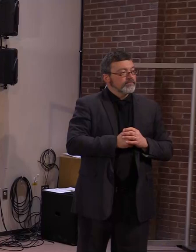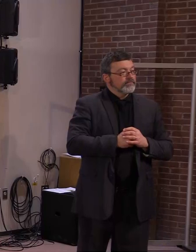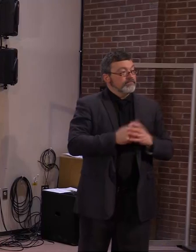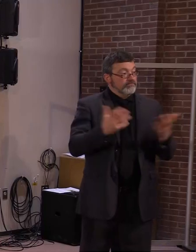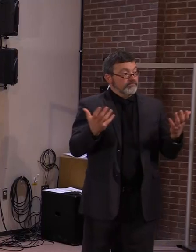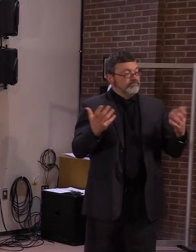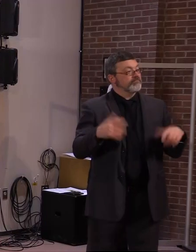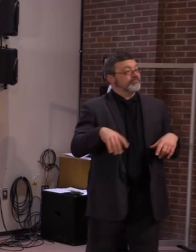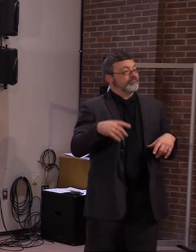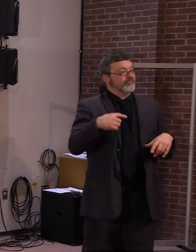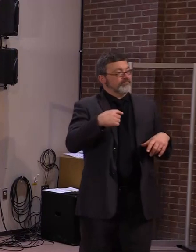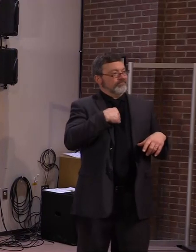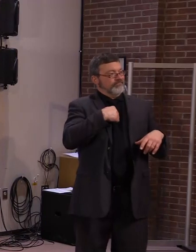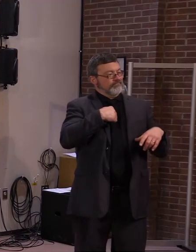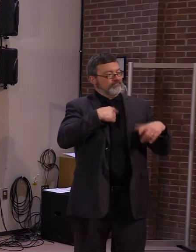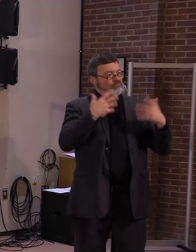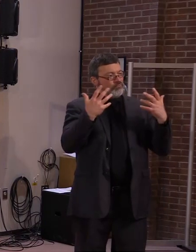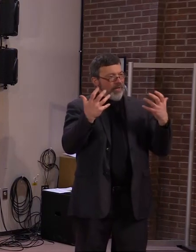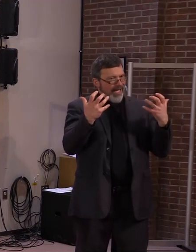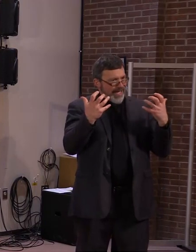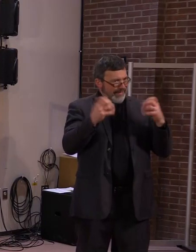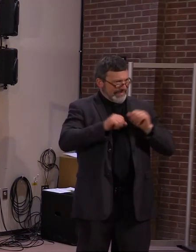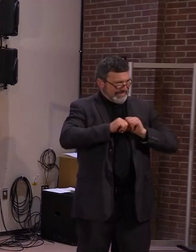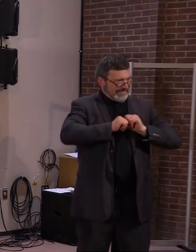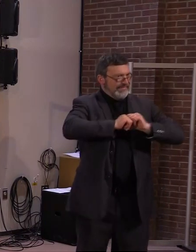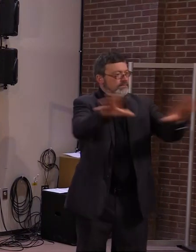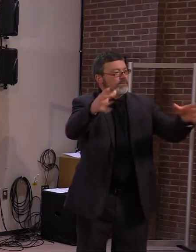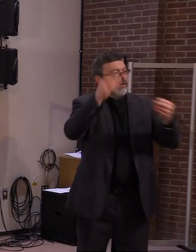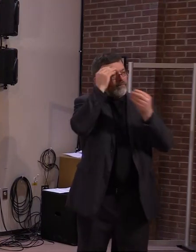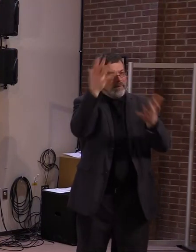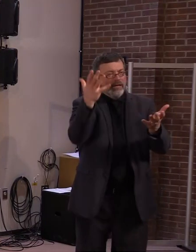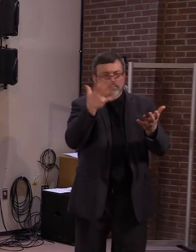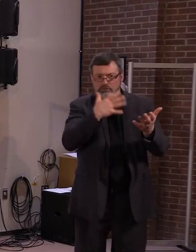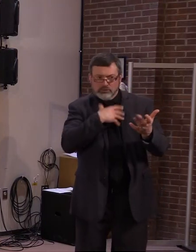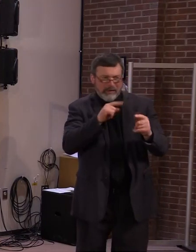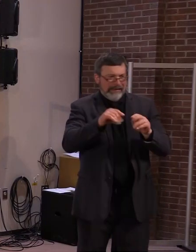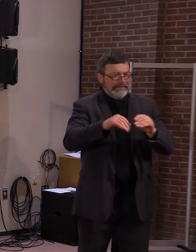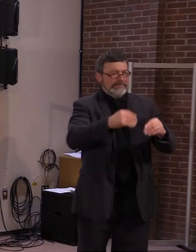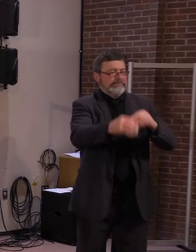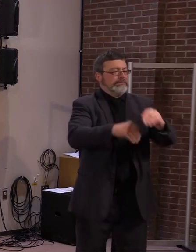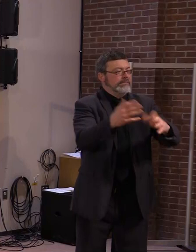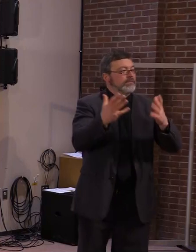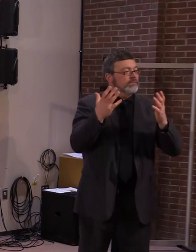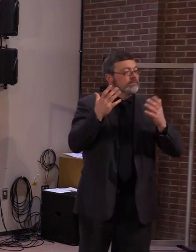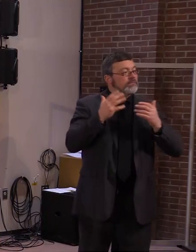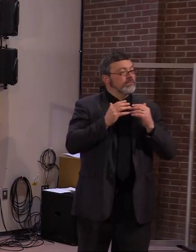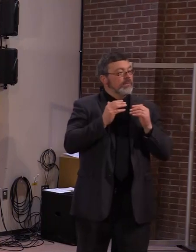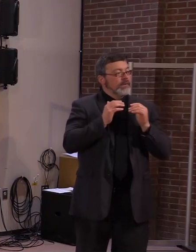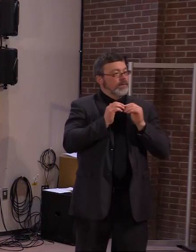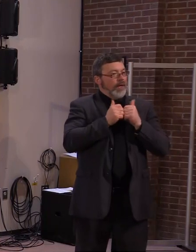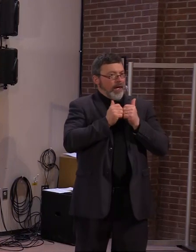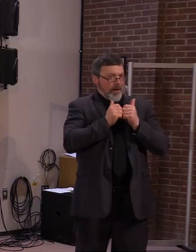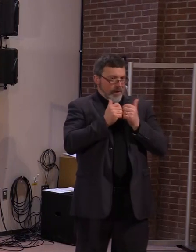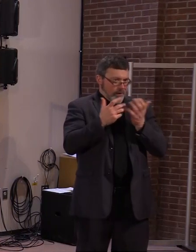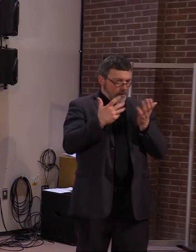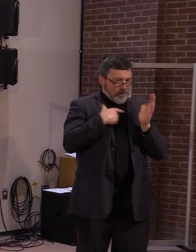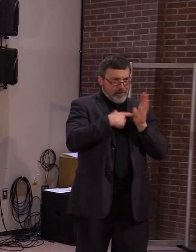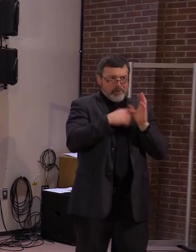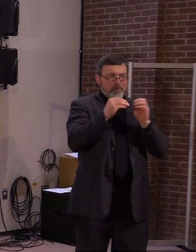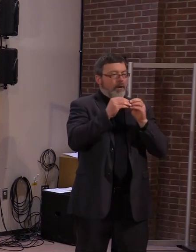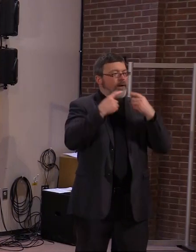shortly after the first of the year. A general theme will likely be how we can work more effectively at the state level, the district level, the local